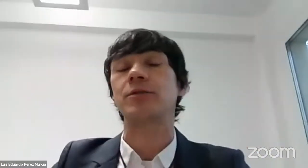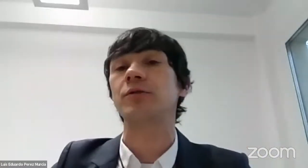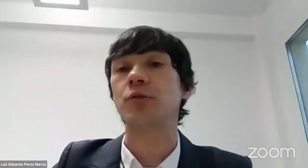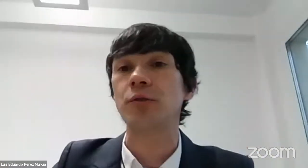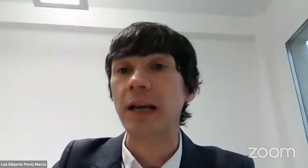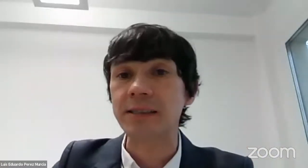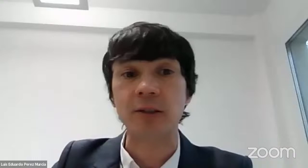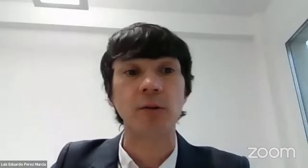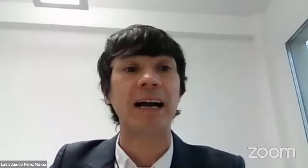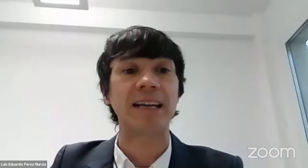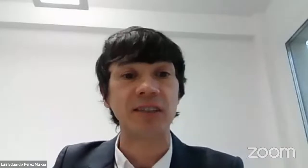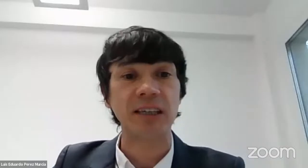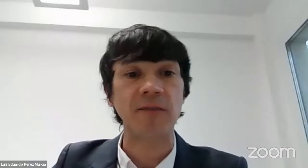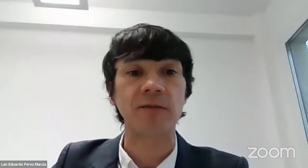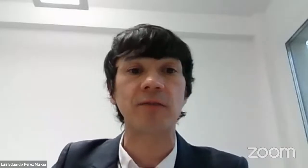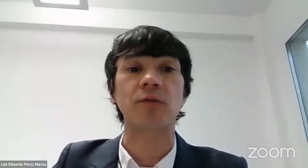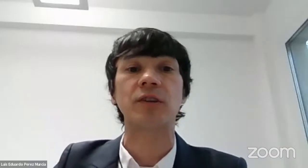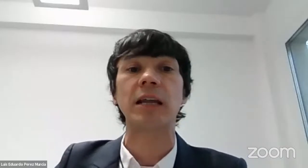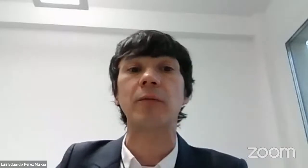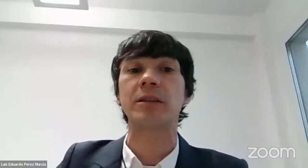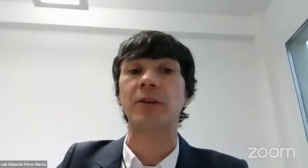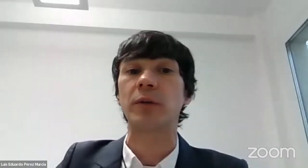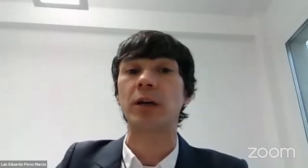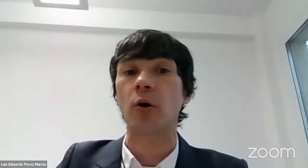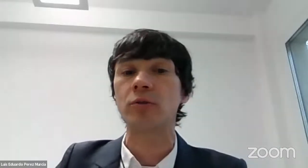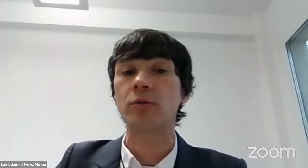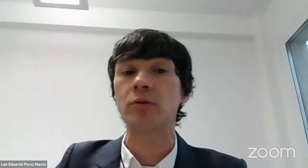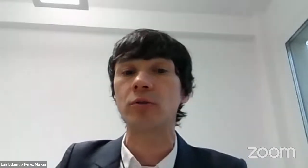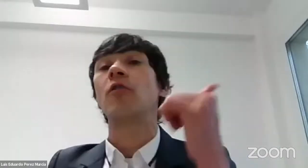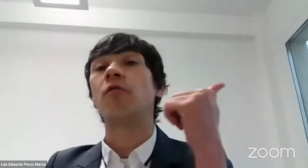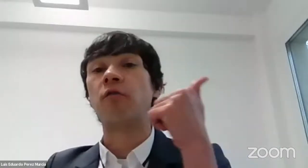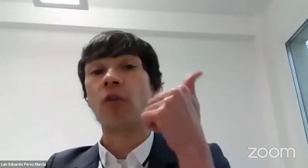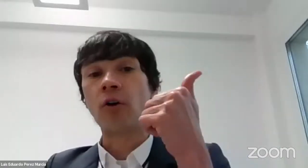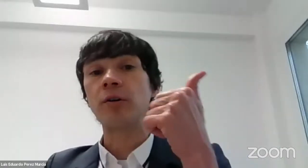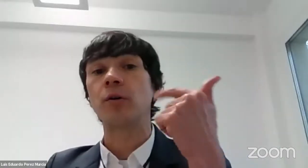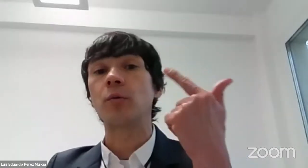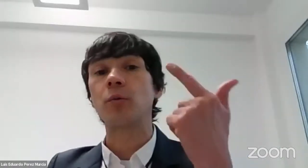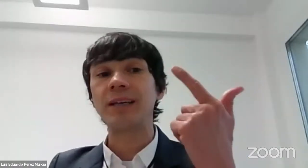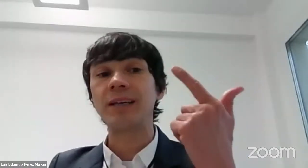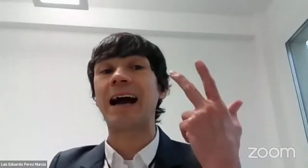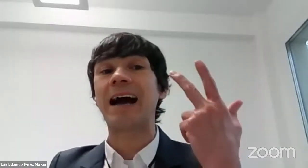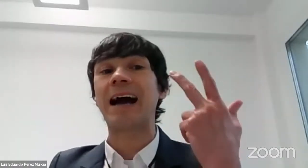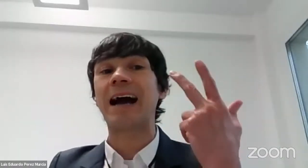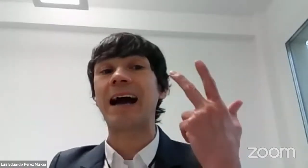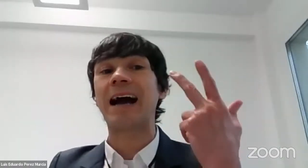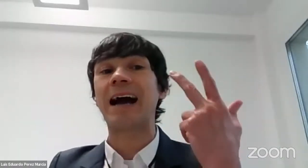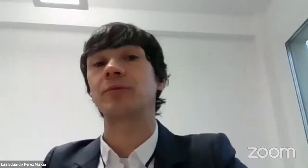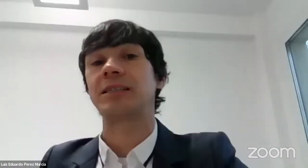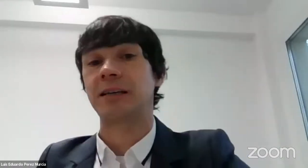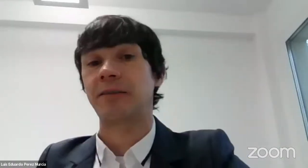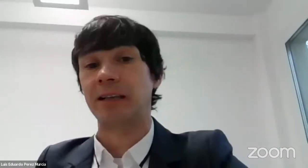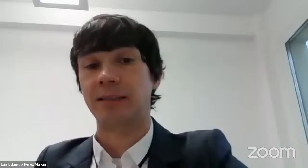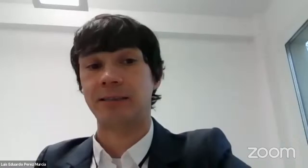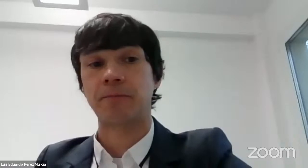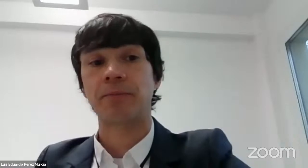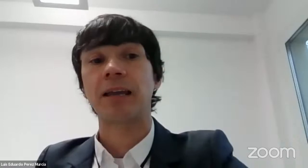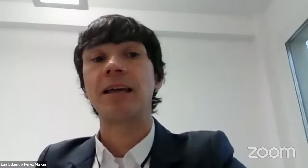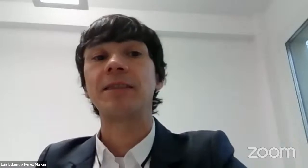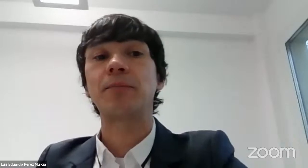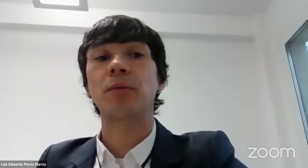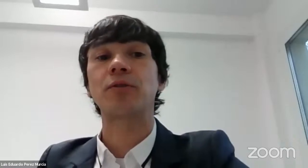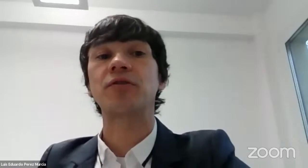United in Action to rescue and achieve the Sustainable Development Goals for, with, and by persons with